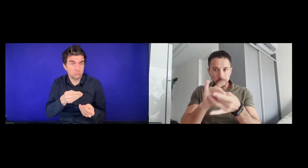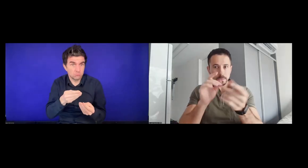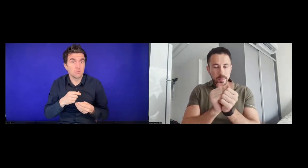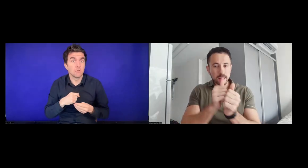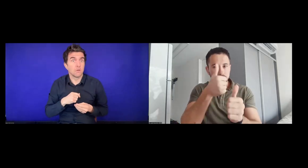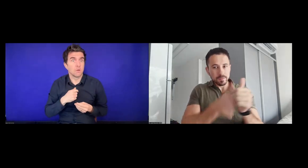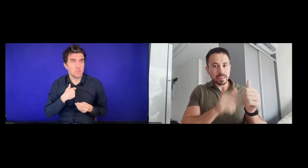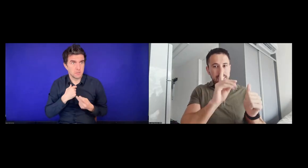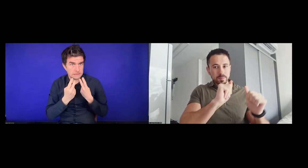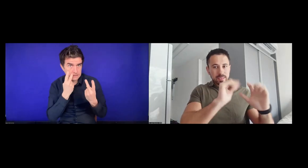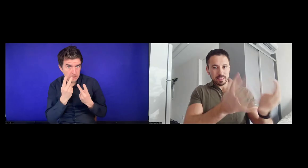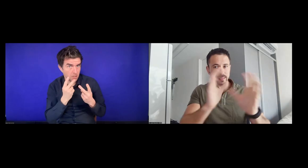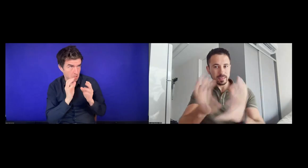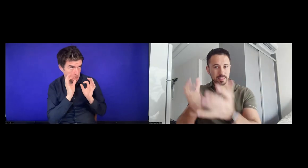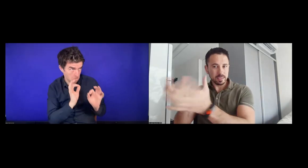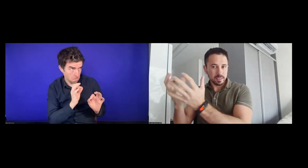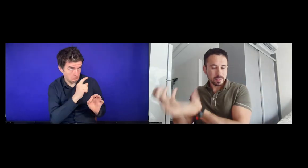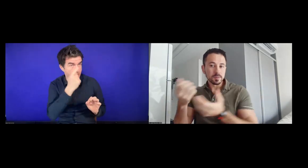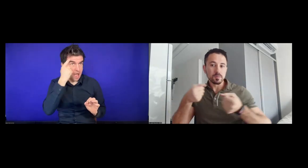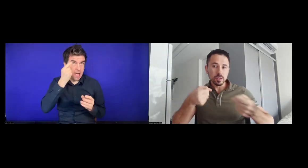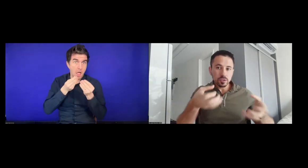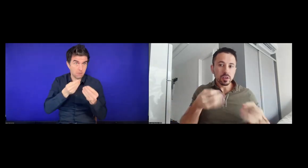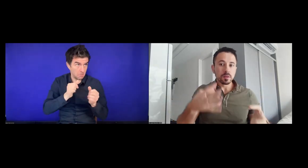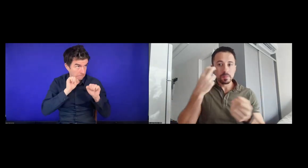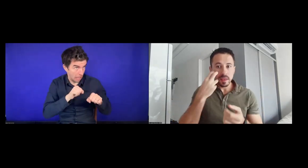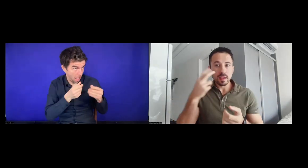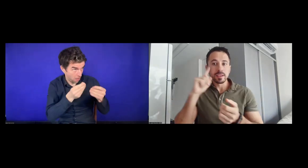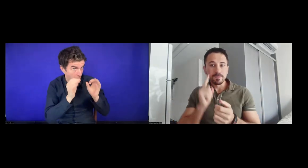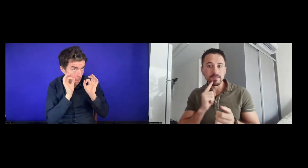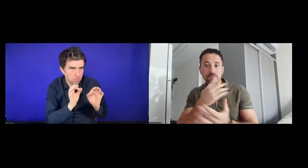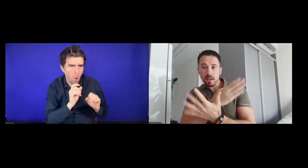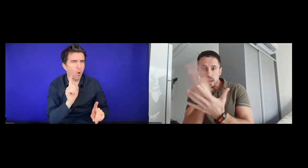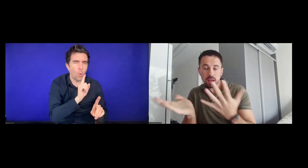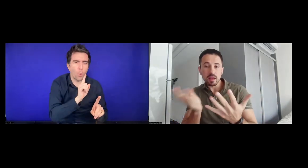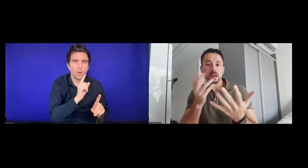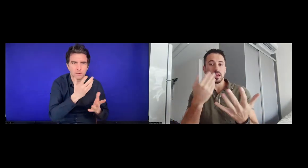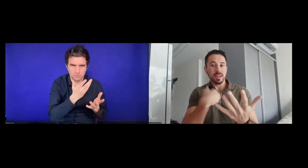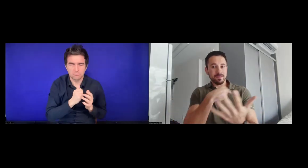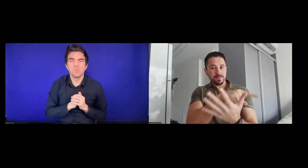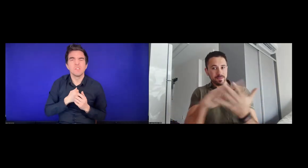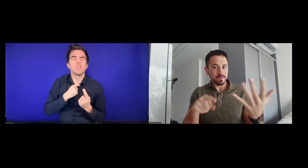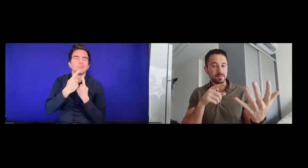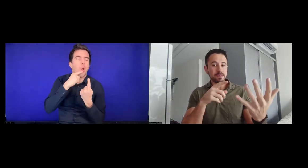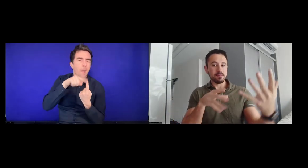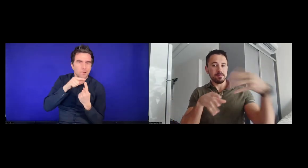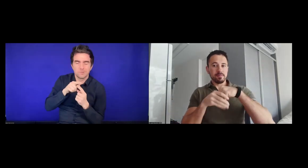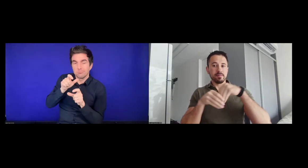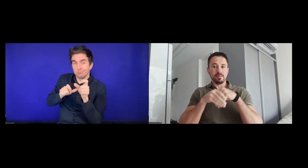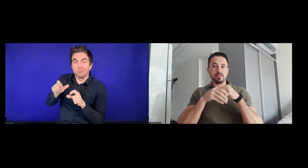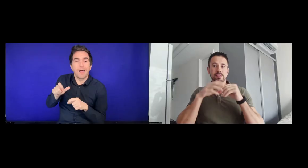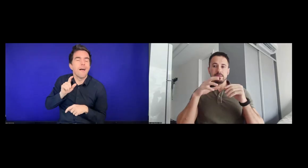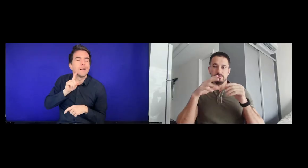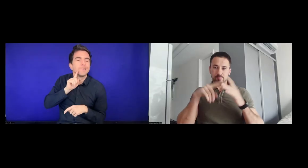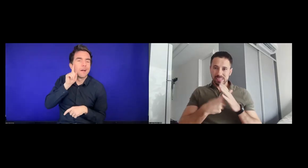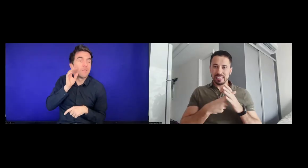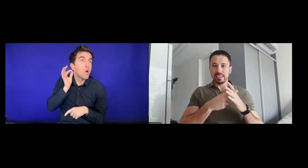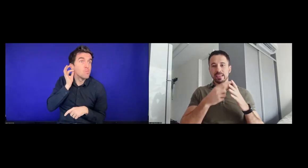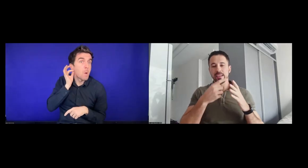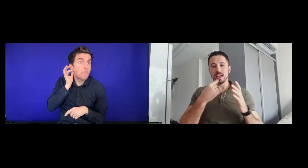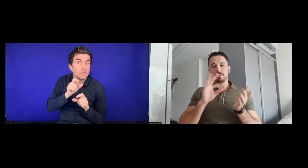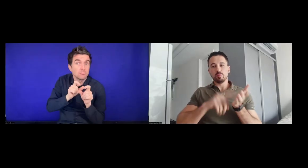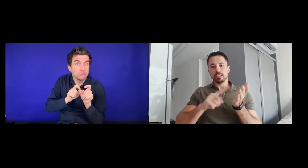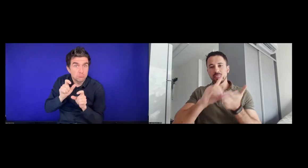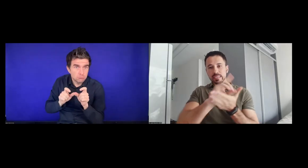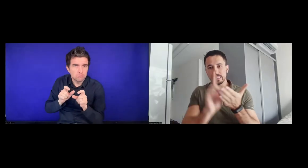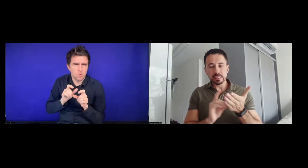important for us to connect with, again, like I have mentioned in my talk, with every nuanced group of people